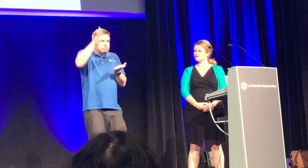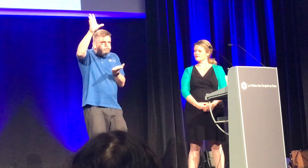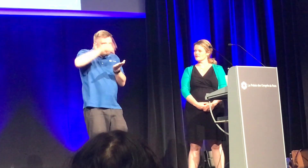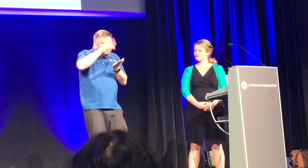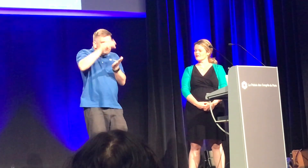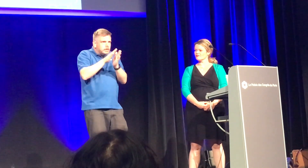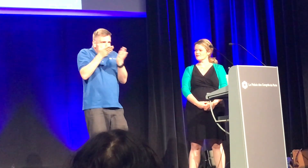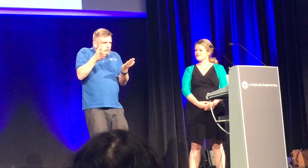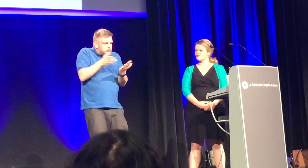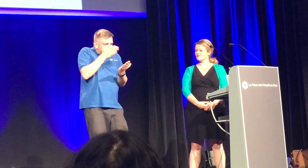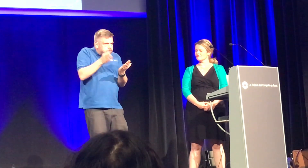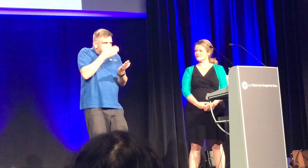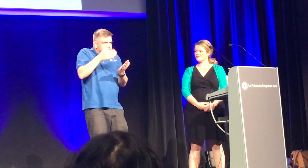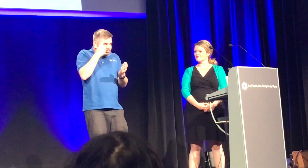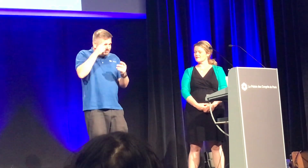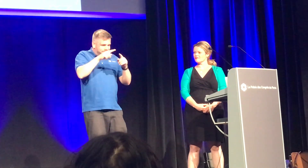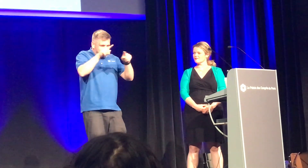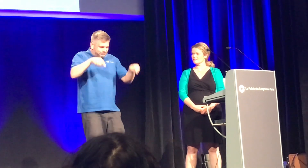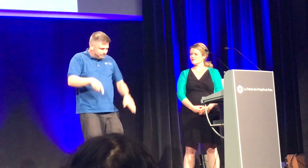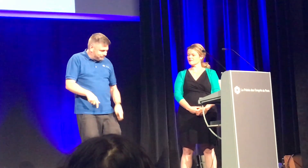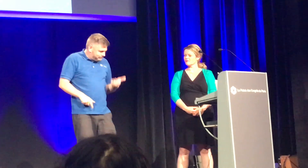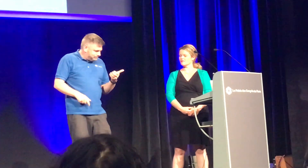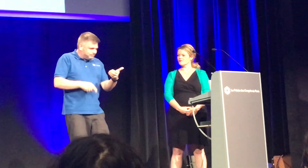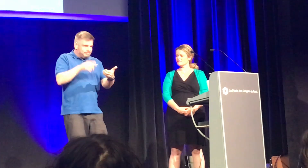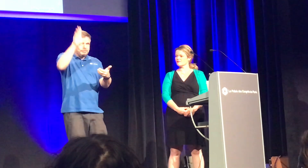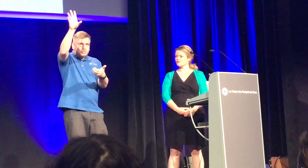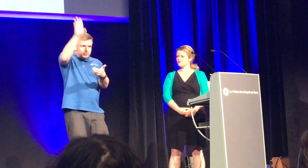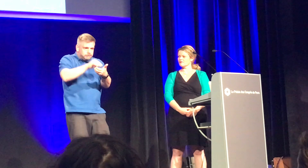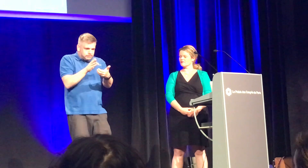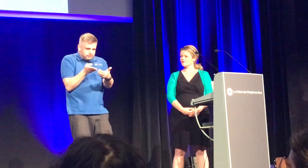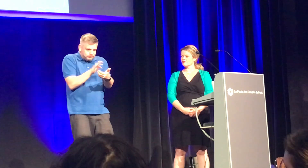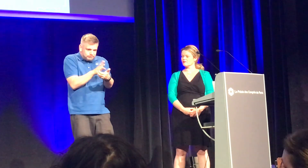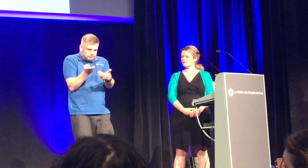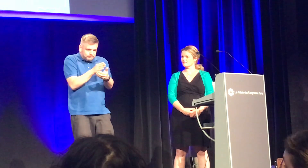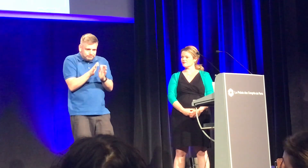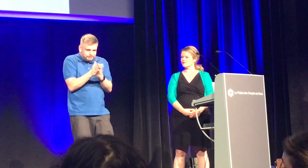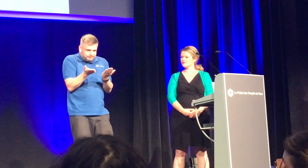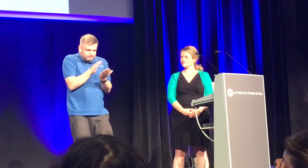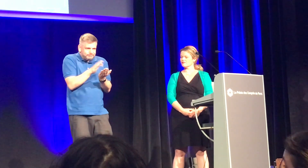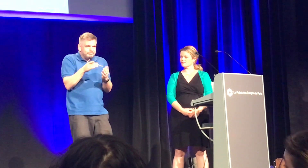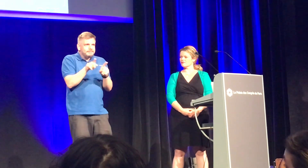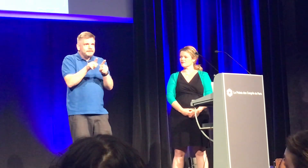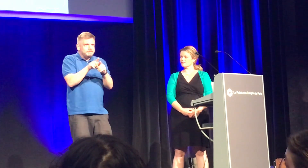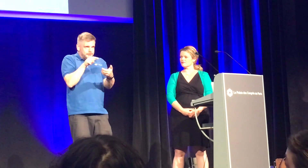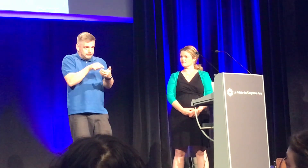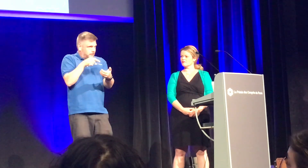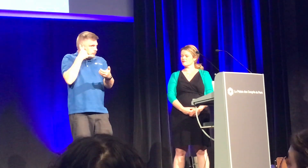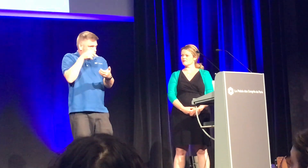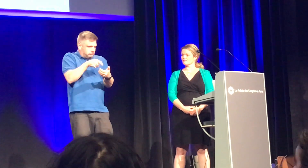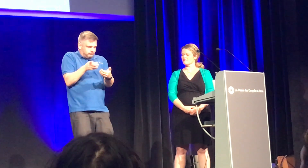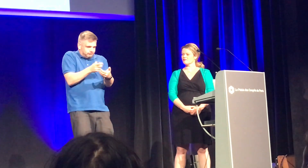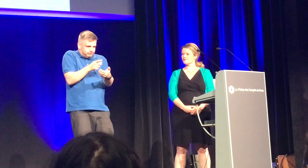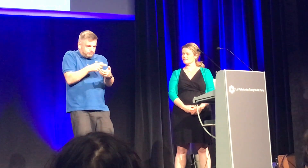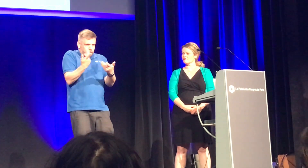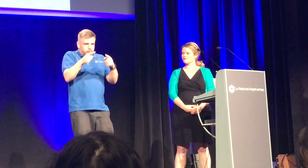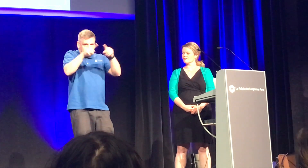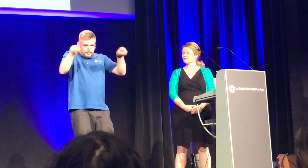France, who are experts in developing e-books that can be used on phones as well as other devices.